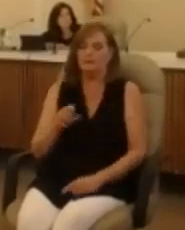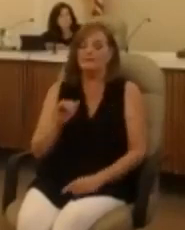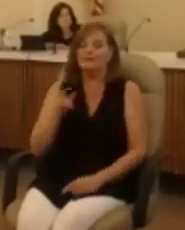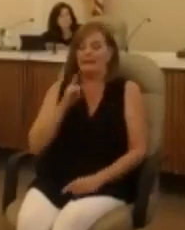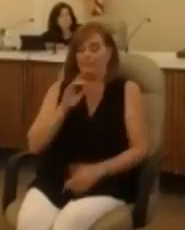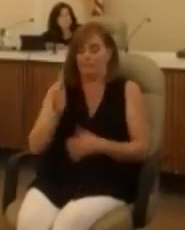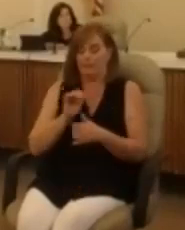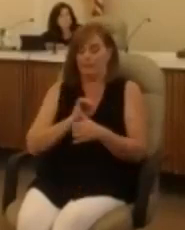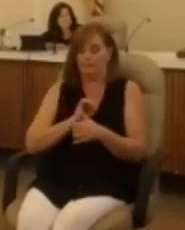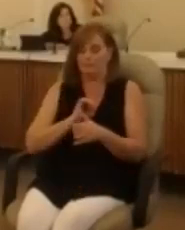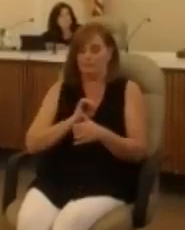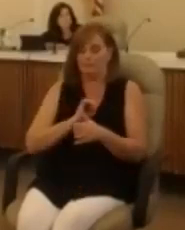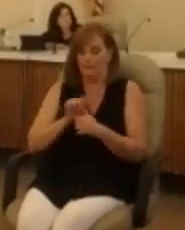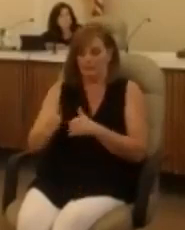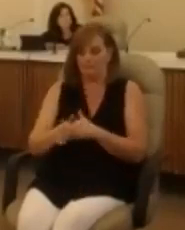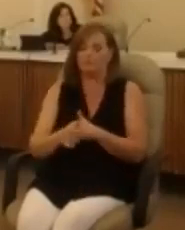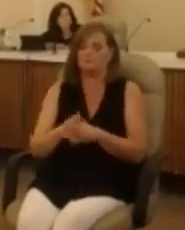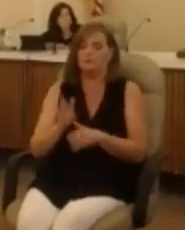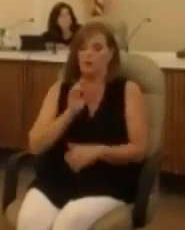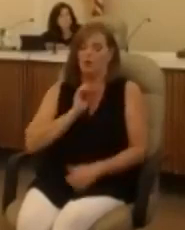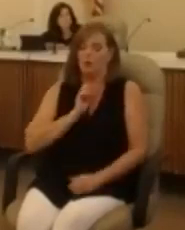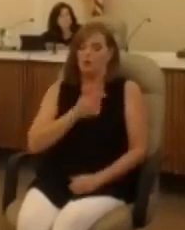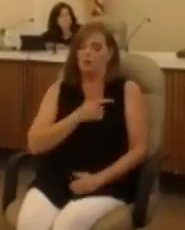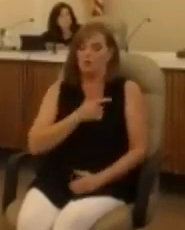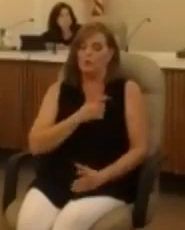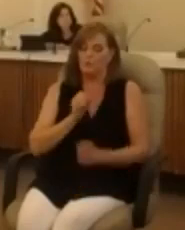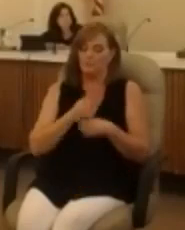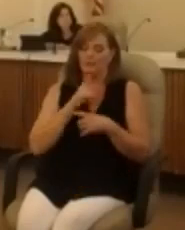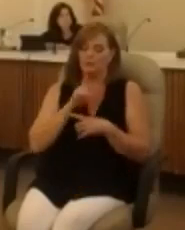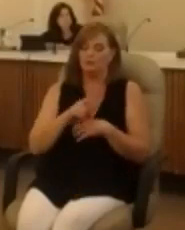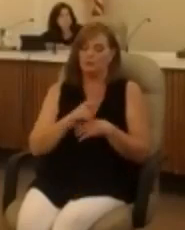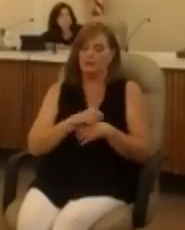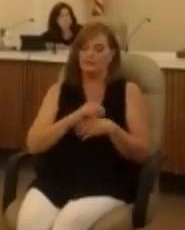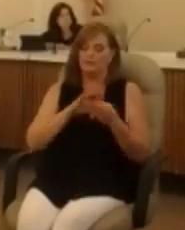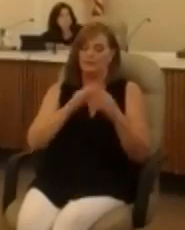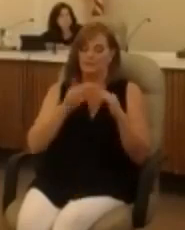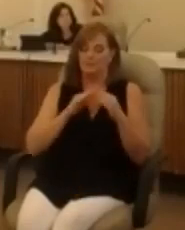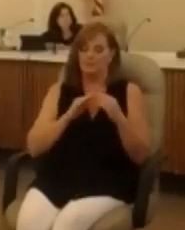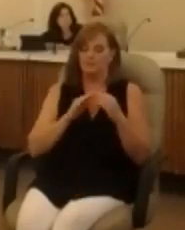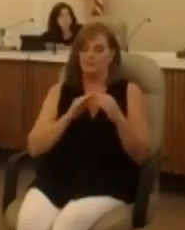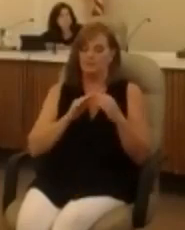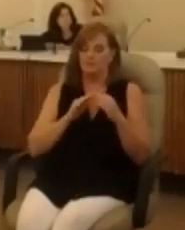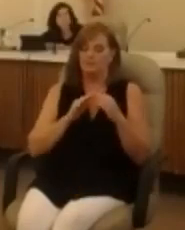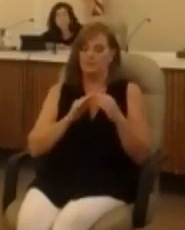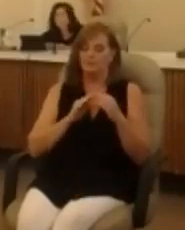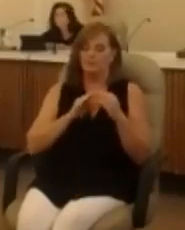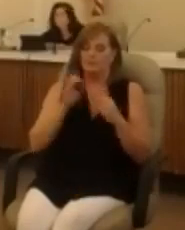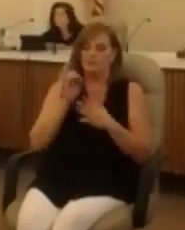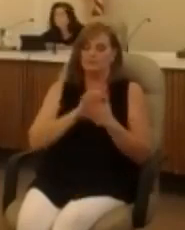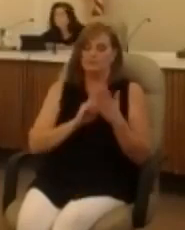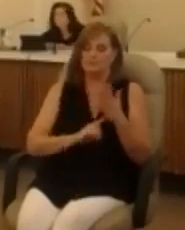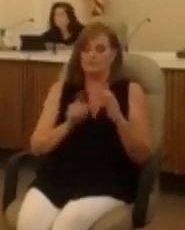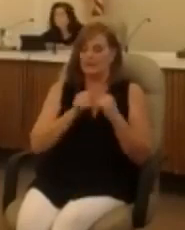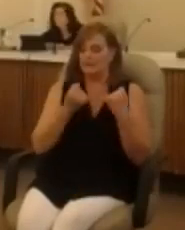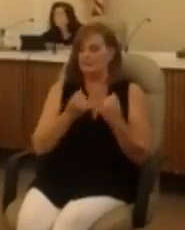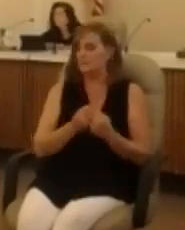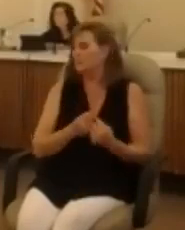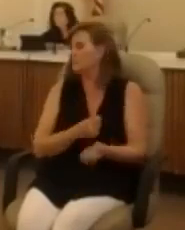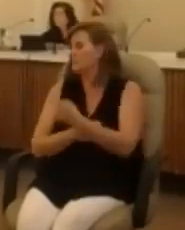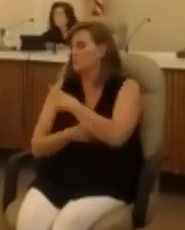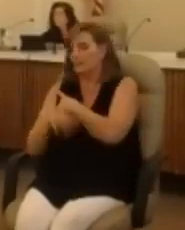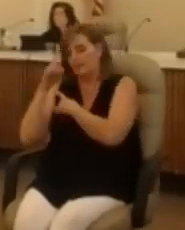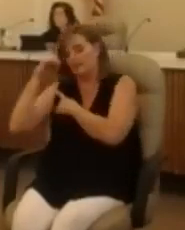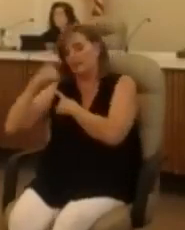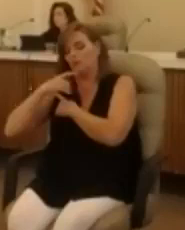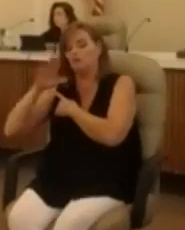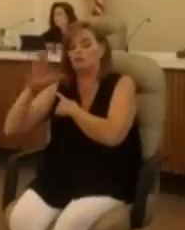it, we would have a stipulation that it's a community design team for the I park. think that's a great idea to have residents input on